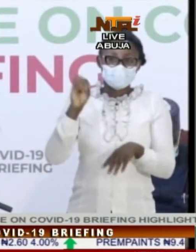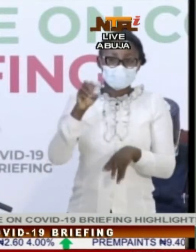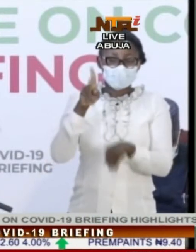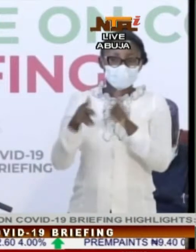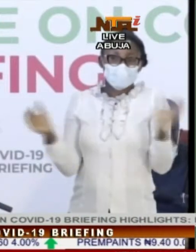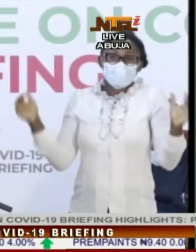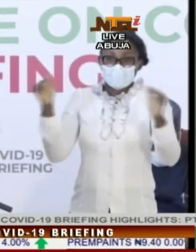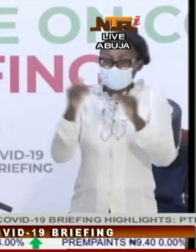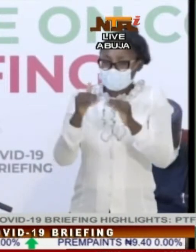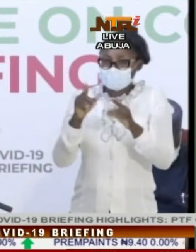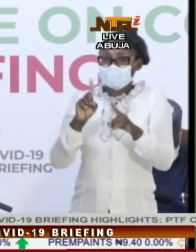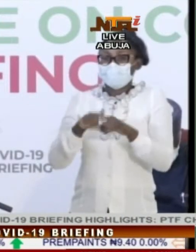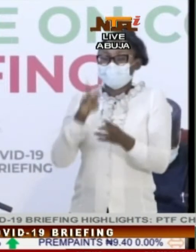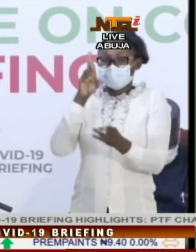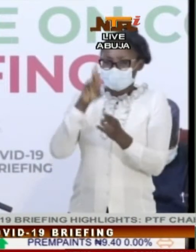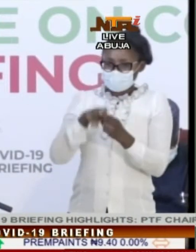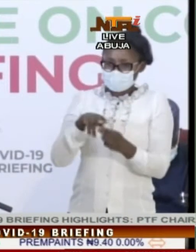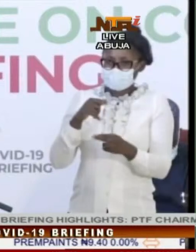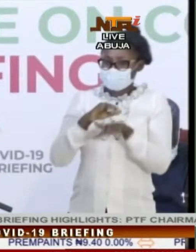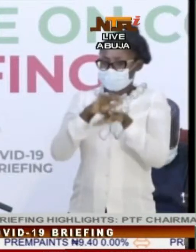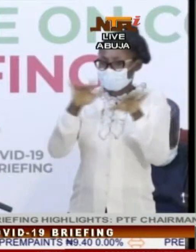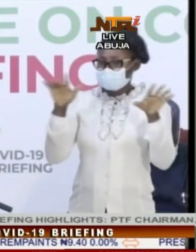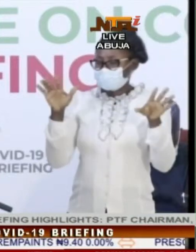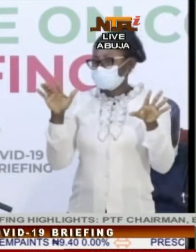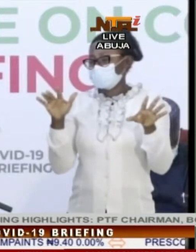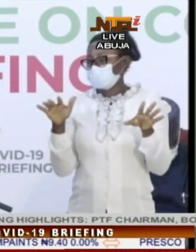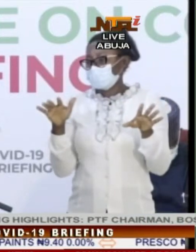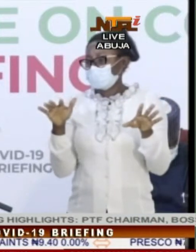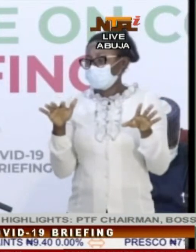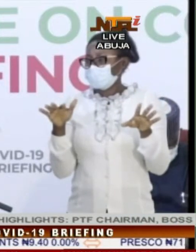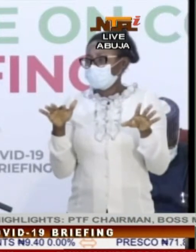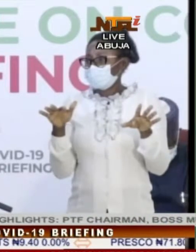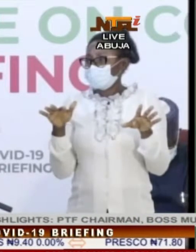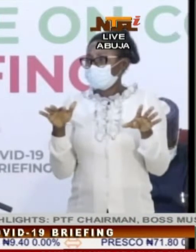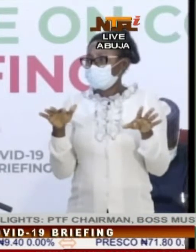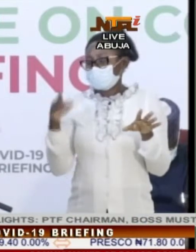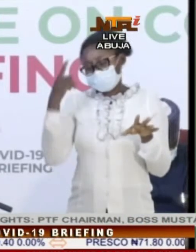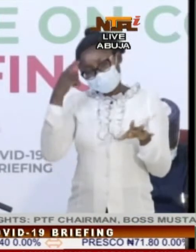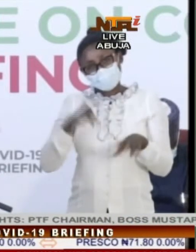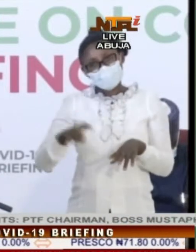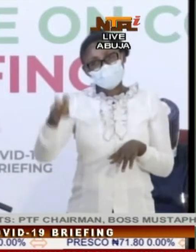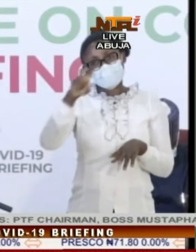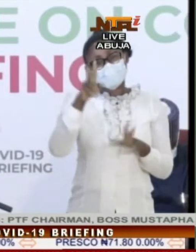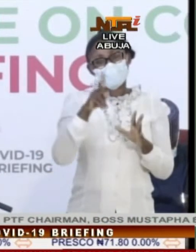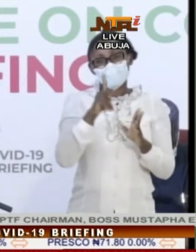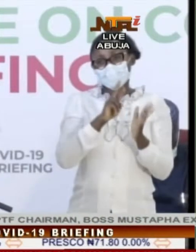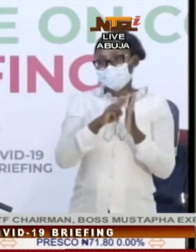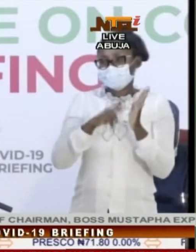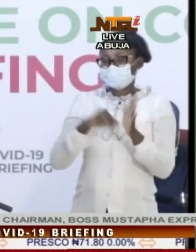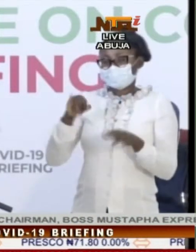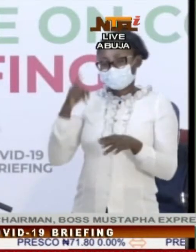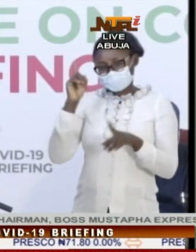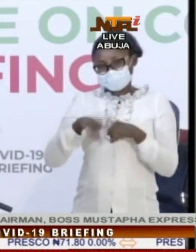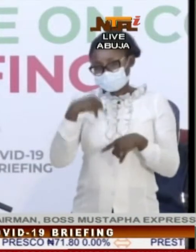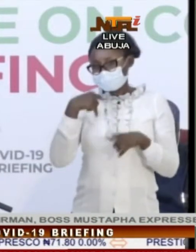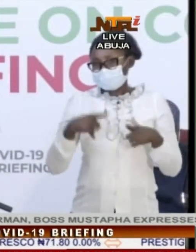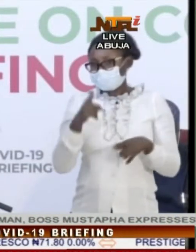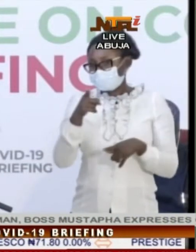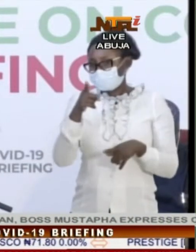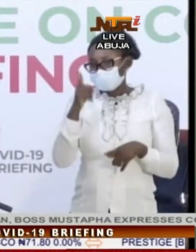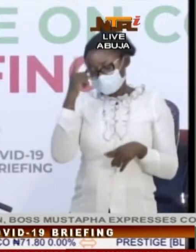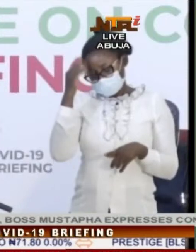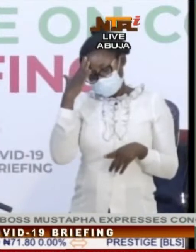preferably outdoors rather than indoors. For travel protocols, just to let you know that we have